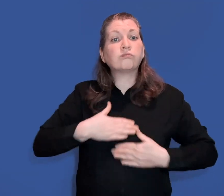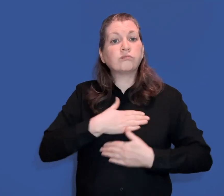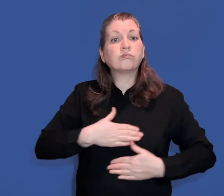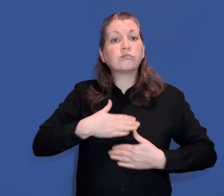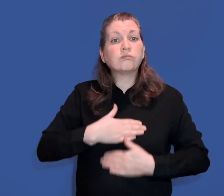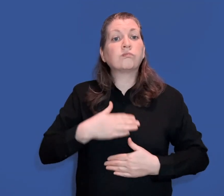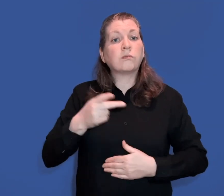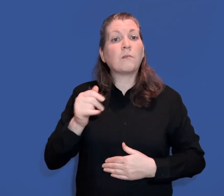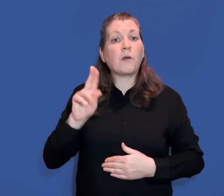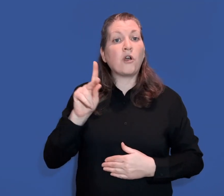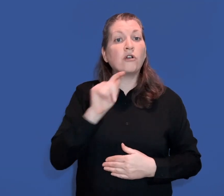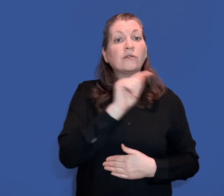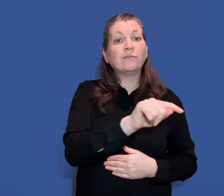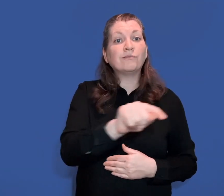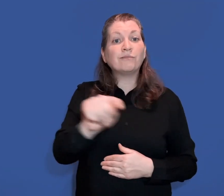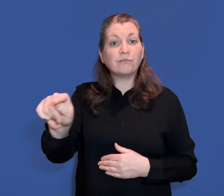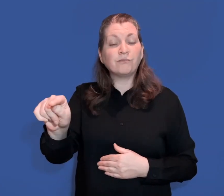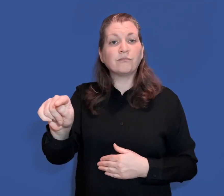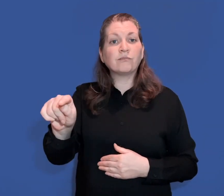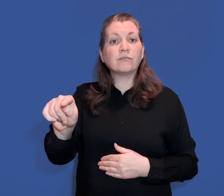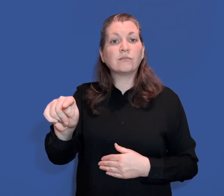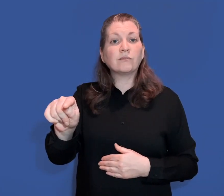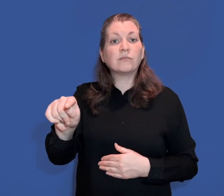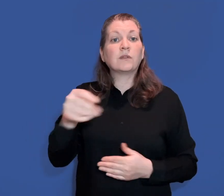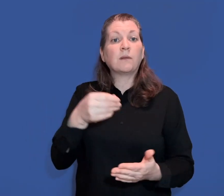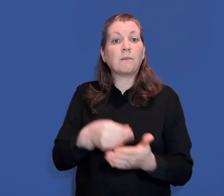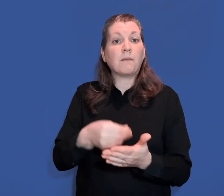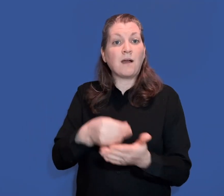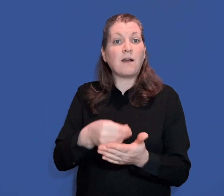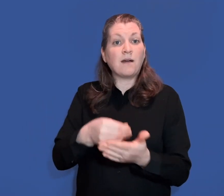Category C is for the local recreation projects,